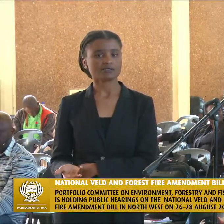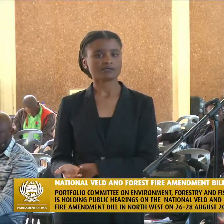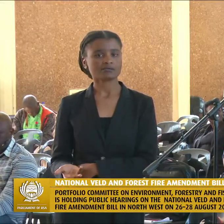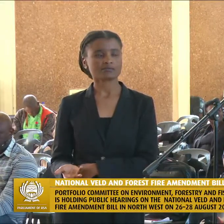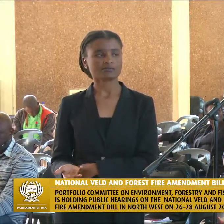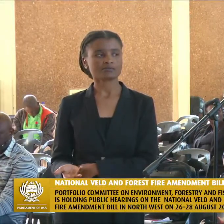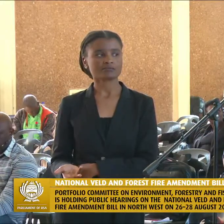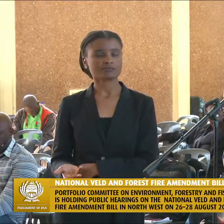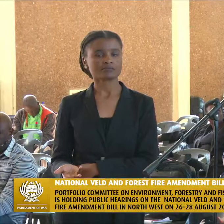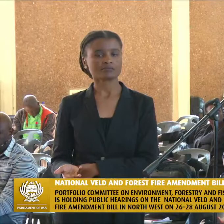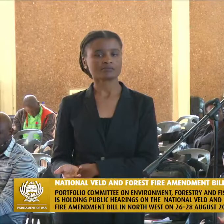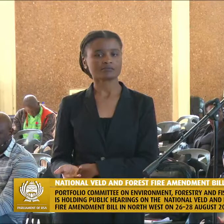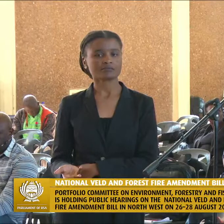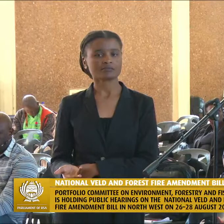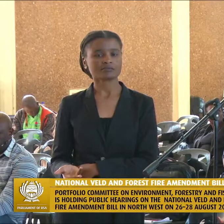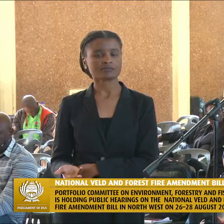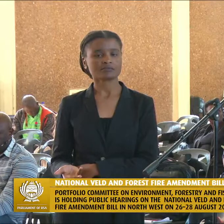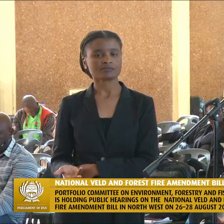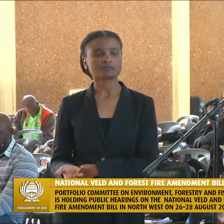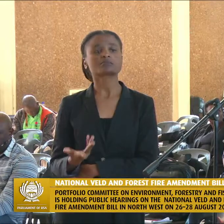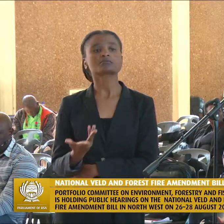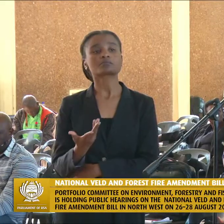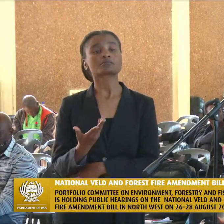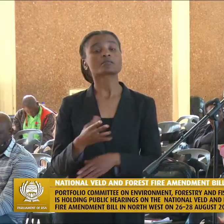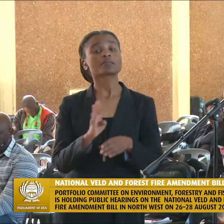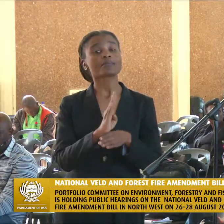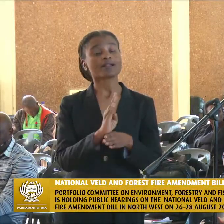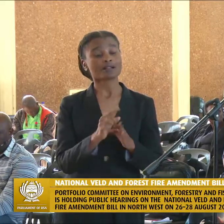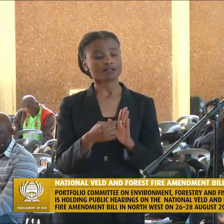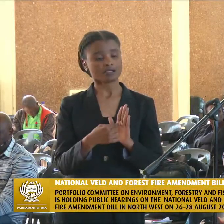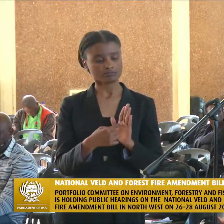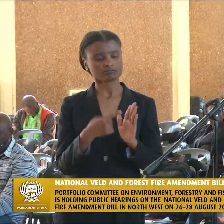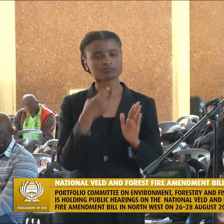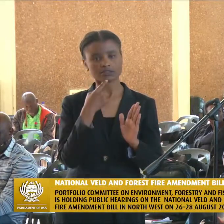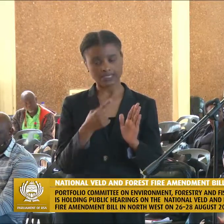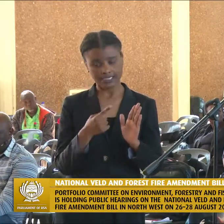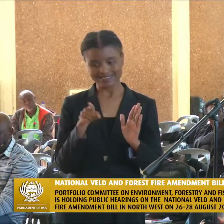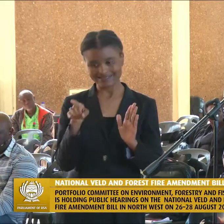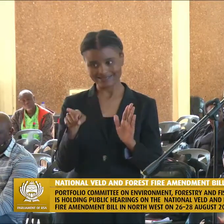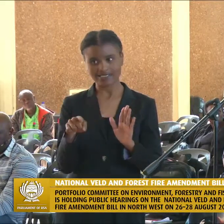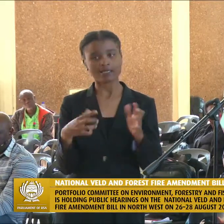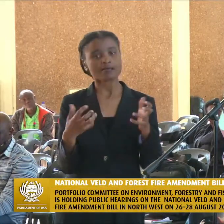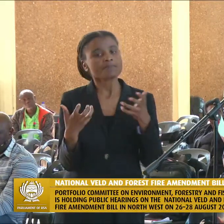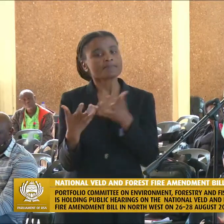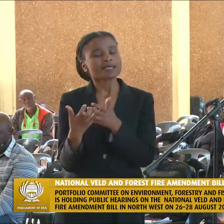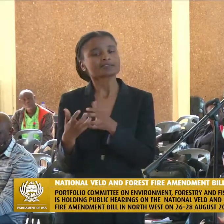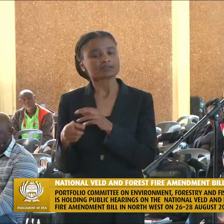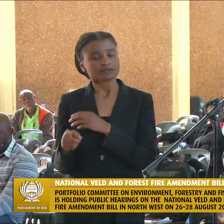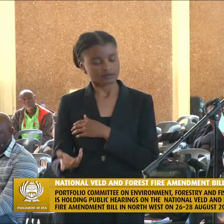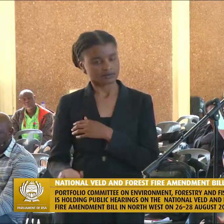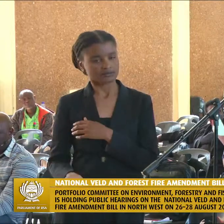those the people that we can say when this bill uh